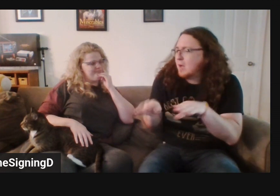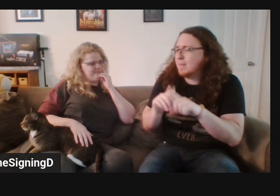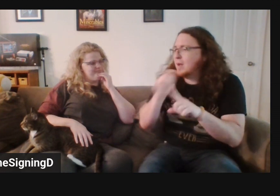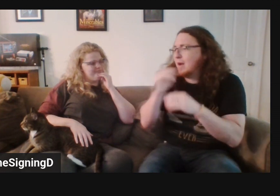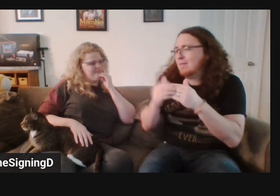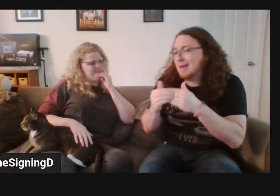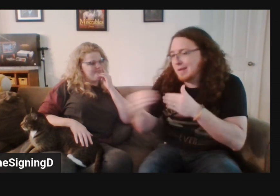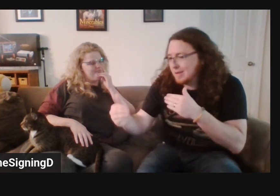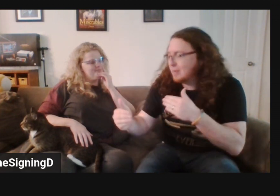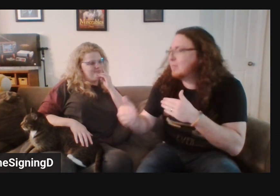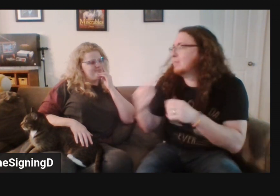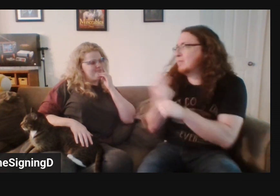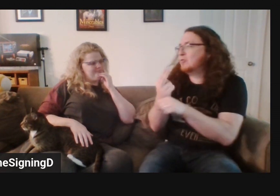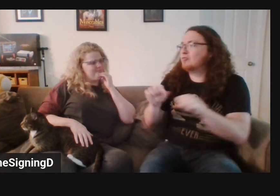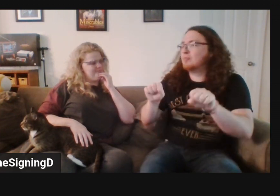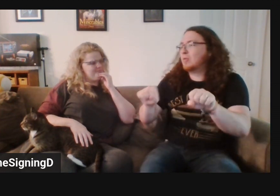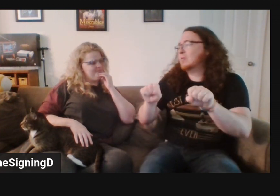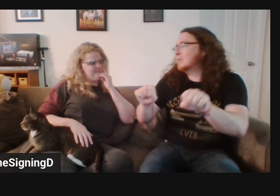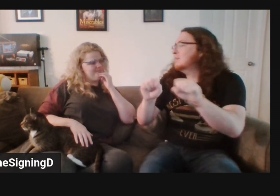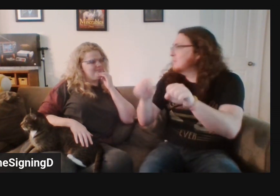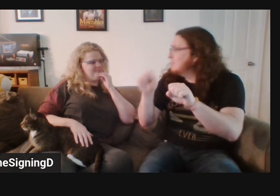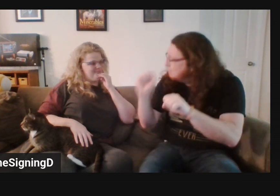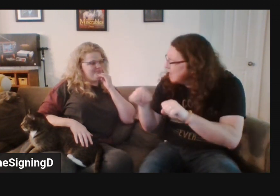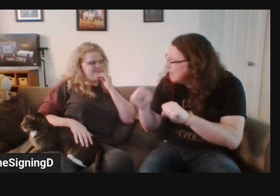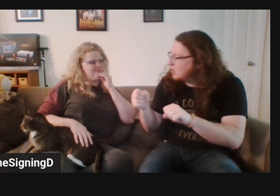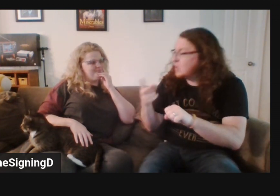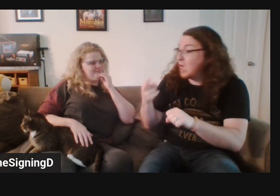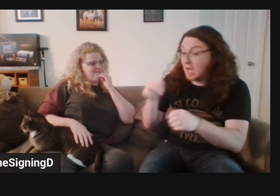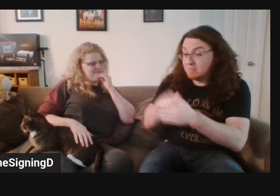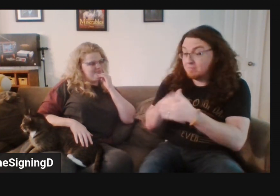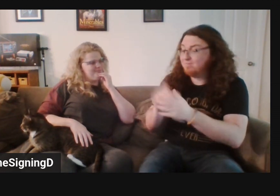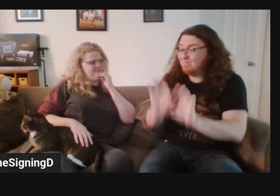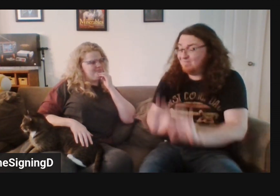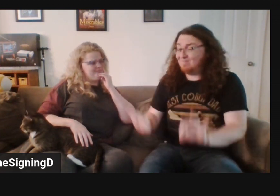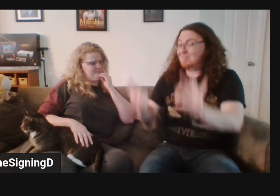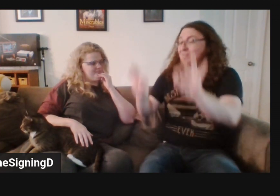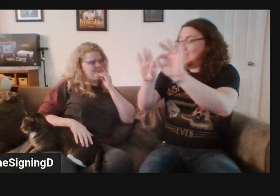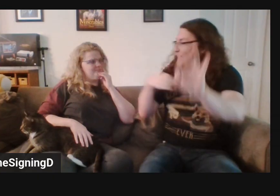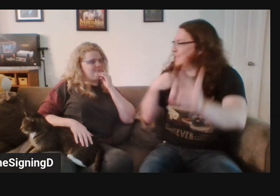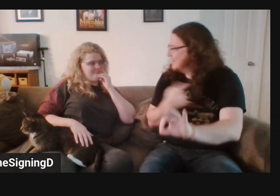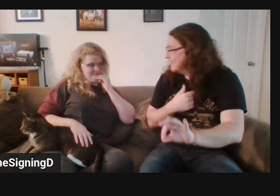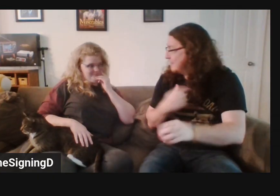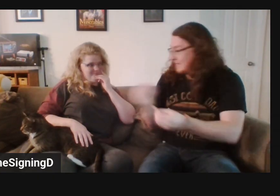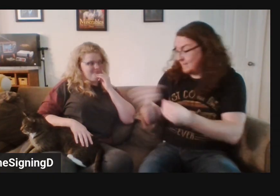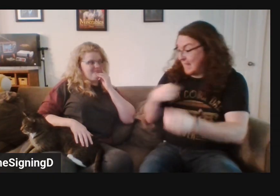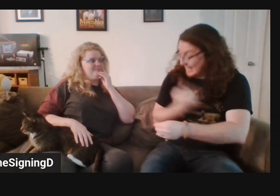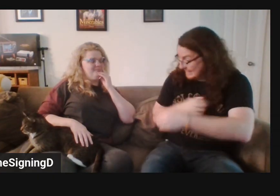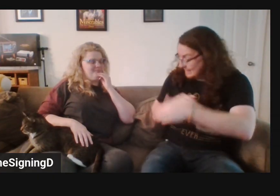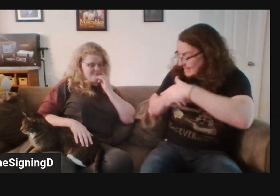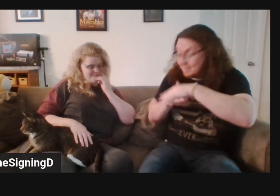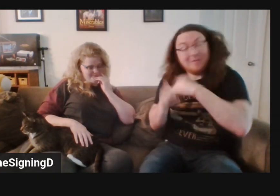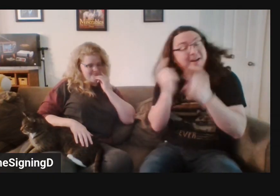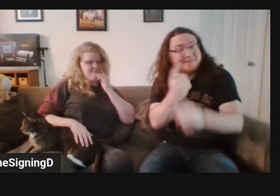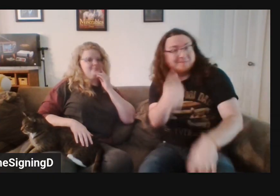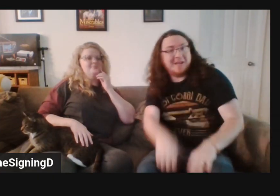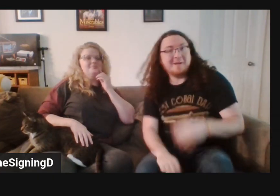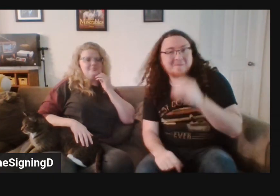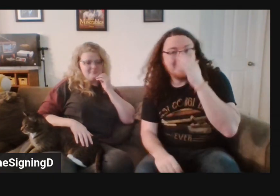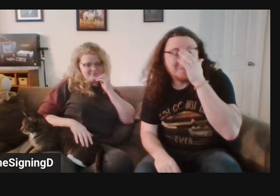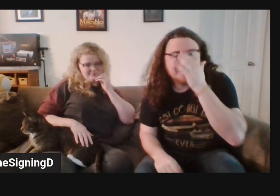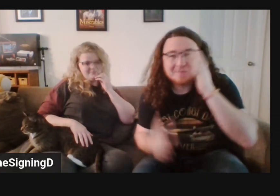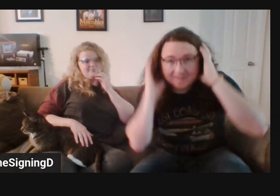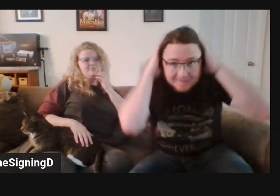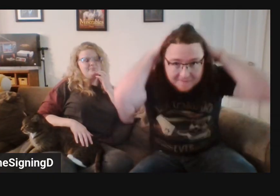So we use strollers. And yeah, those cut-ins are very important for us. That That's gives right. us accessibility. Yay. Right.